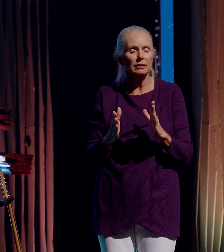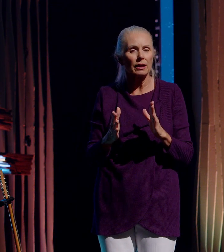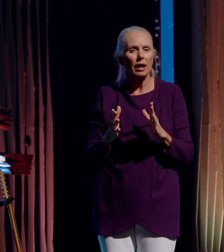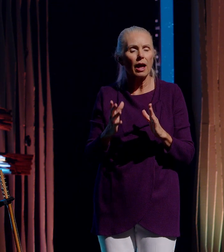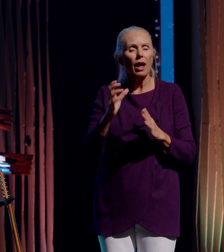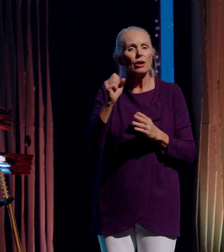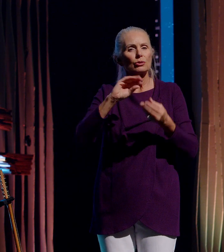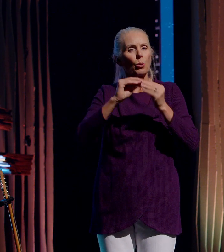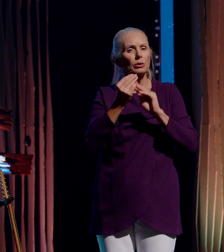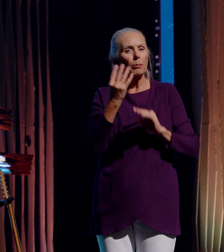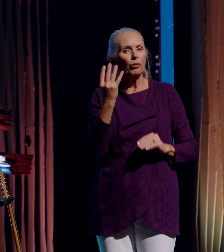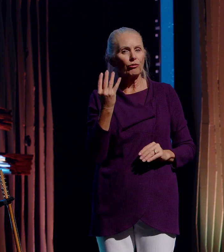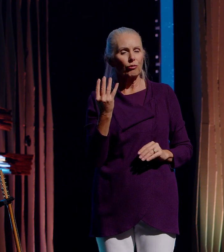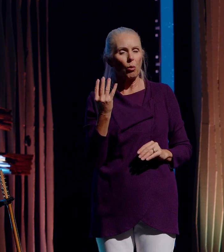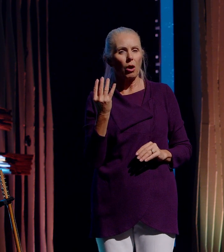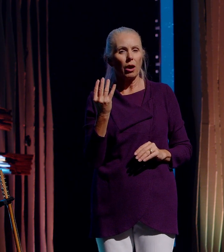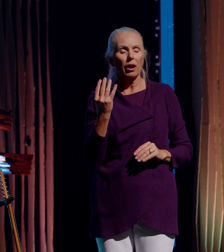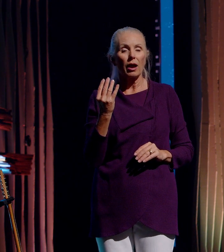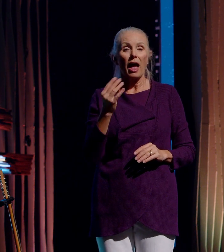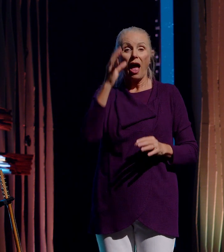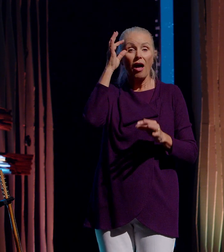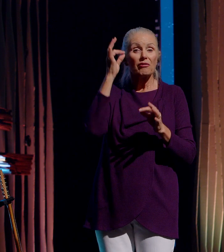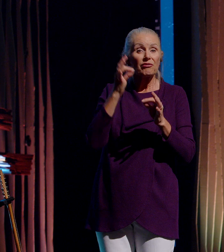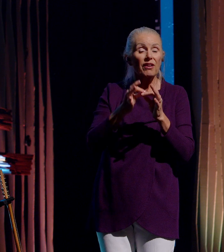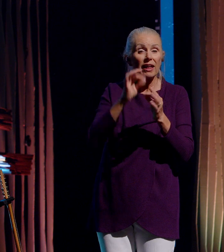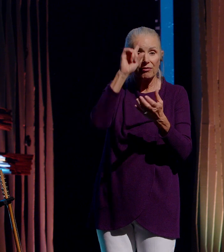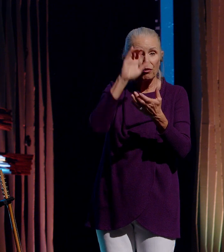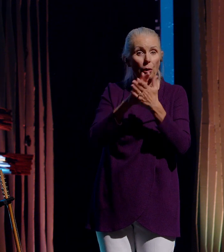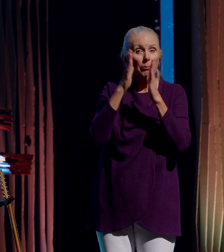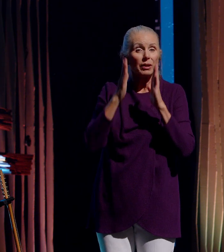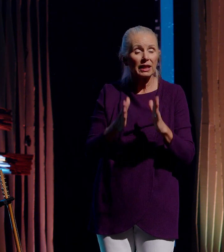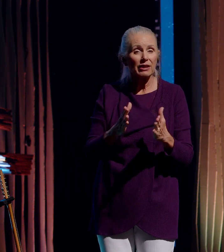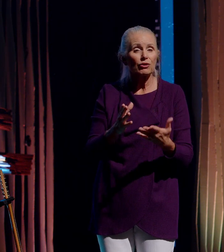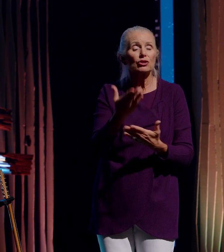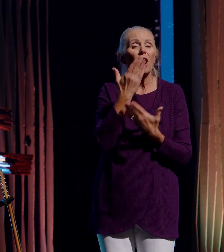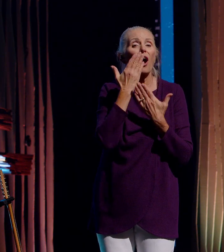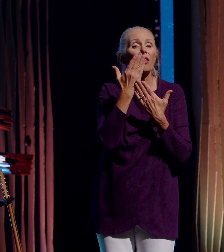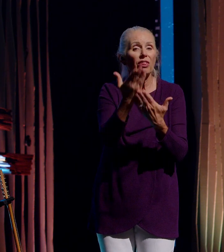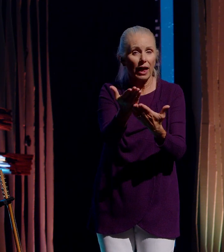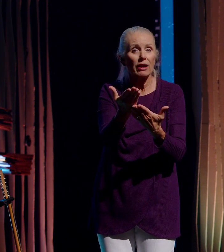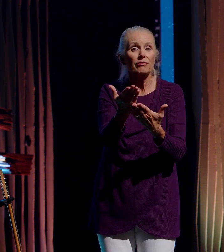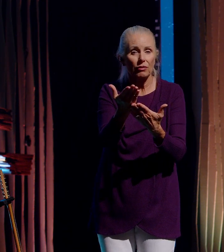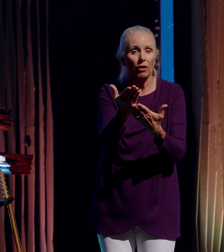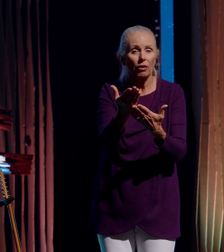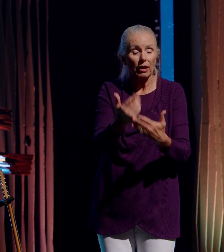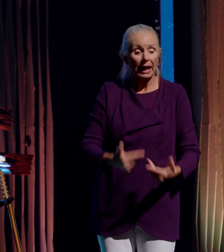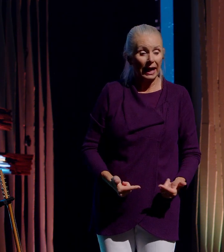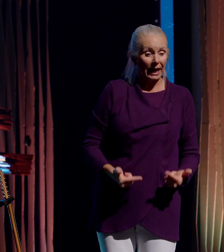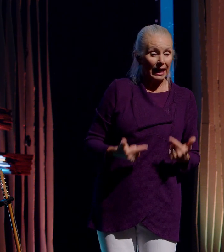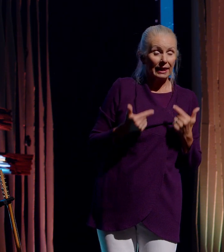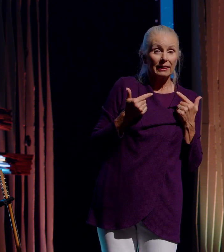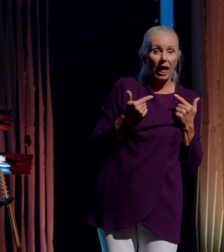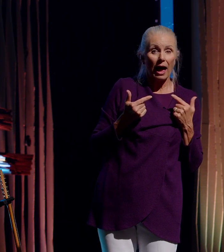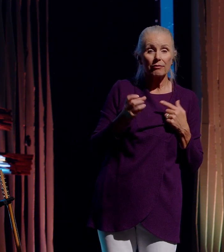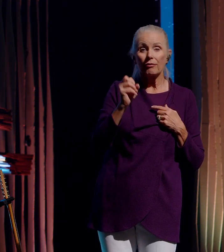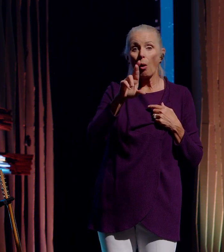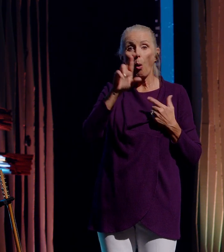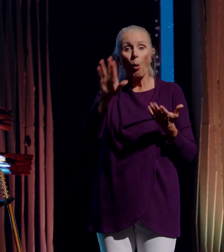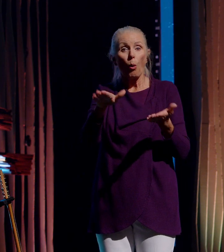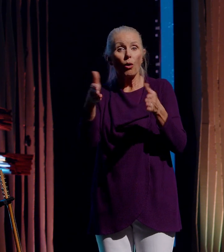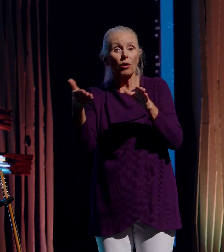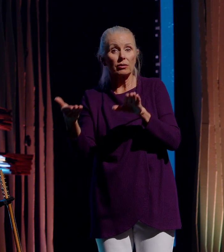notes today is this: faithful believers are thankful in life or